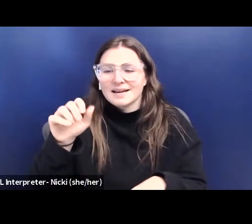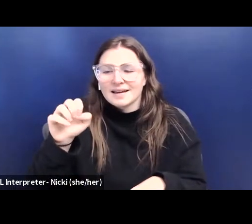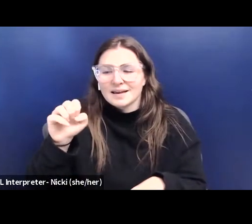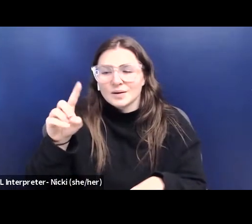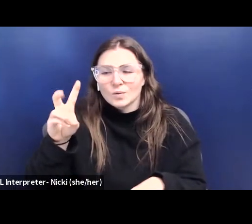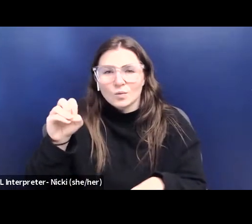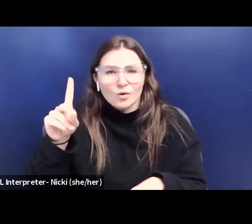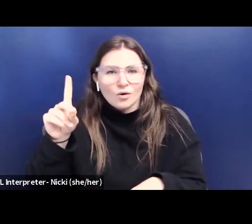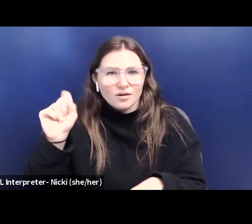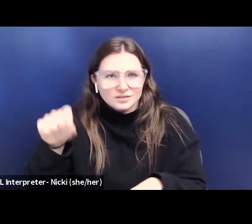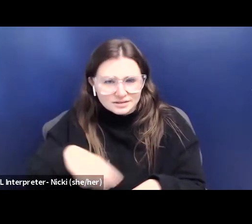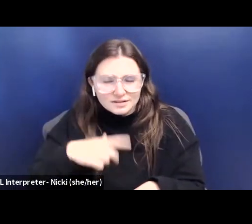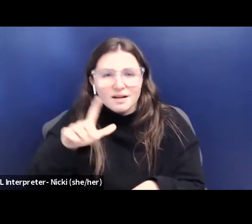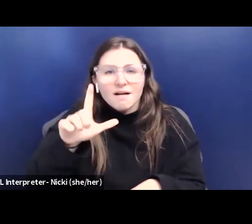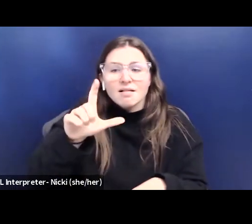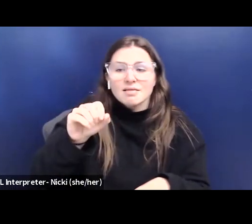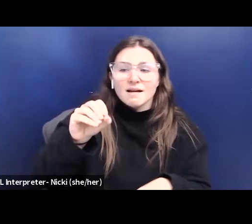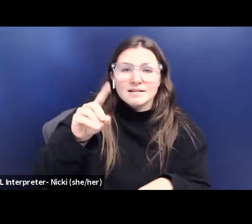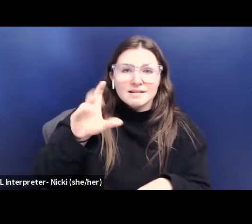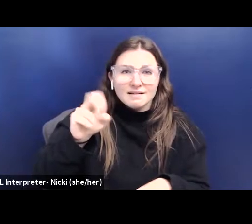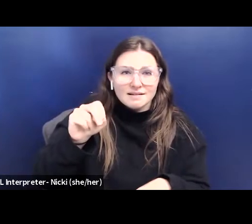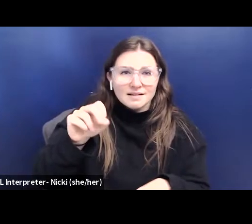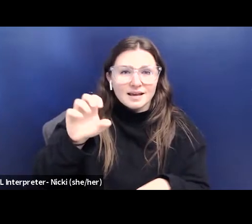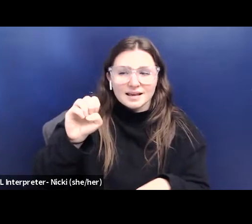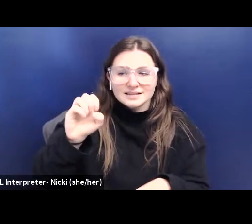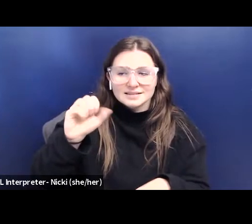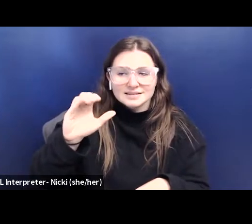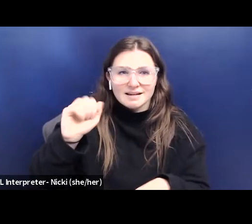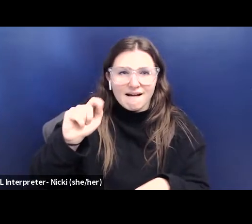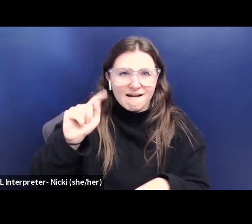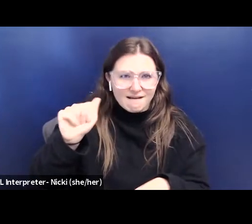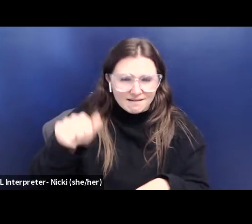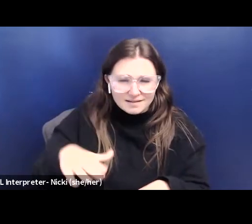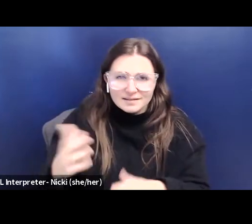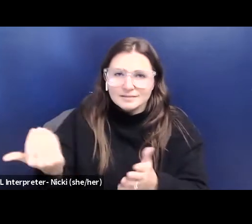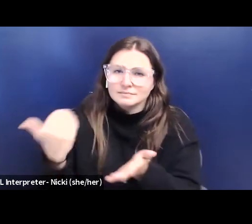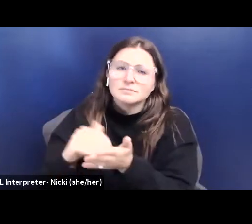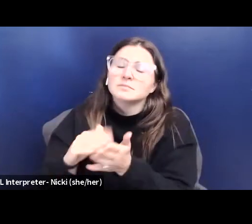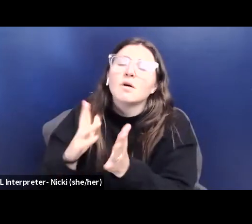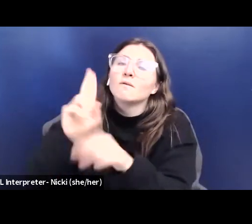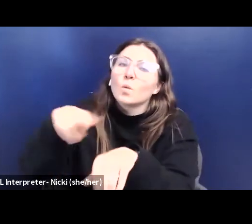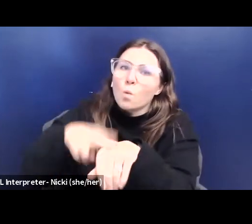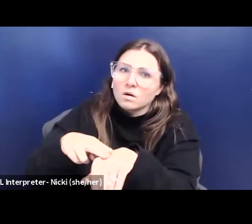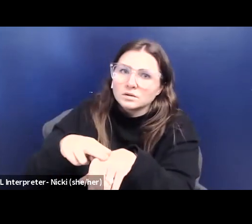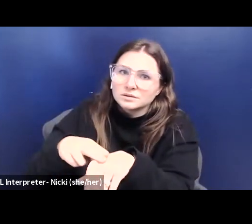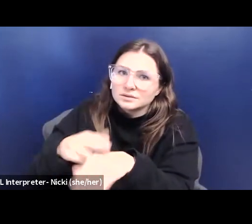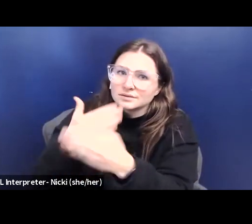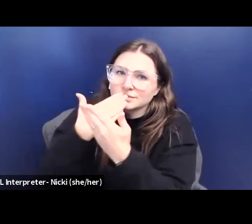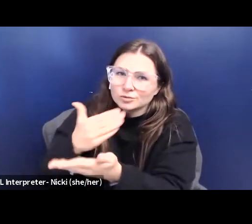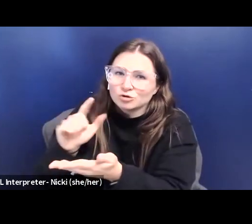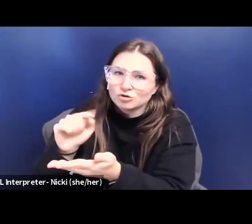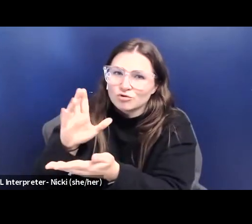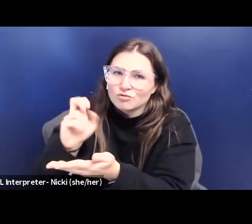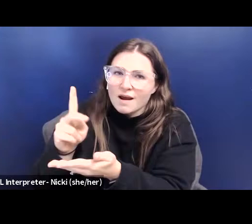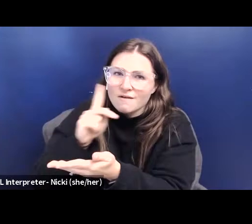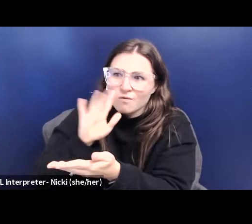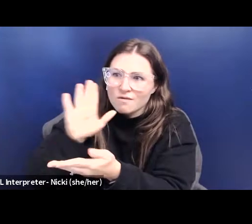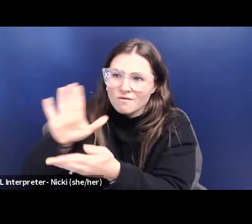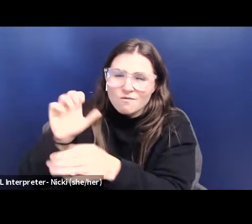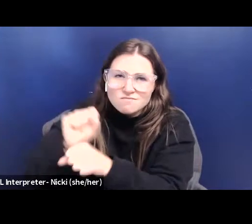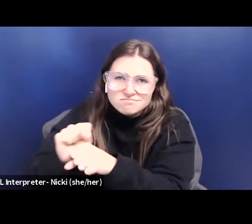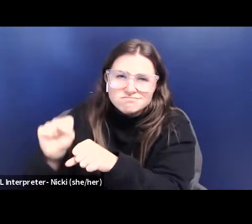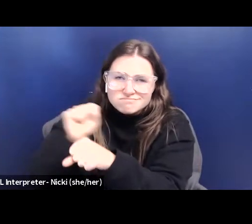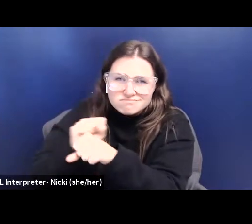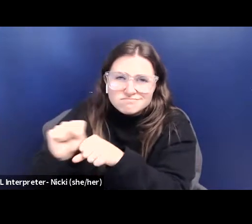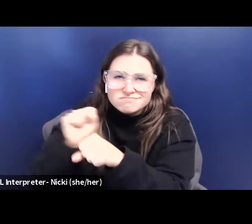and London Escada. And of course, thank you to TRAC for all of the hard work that they've done for us today here at the Trans